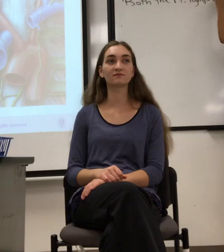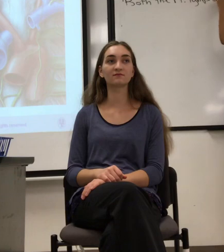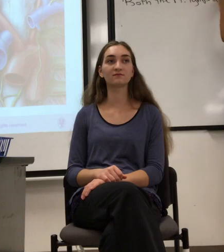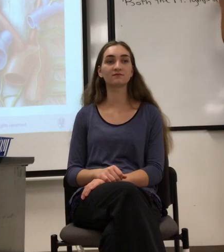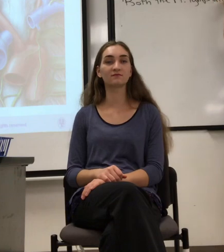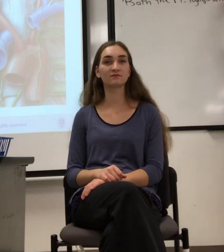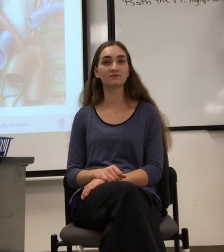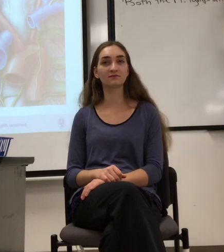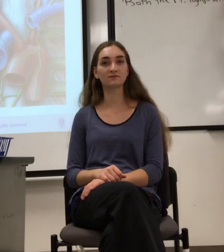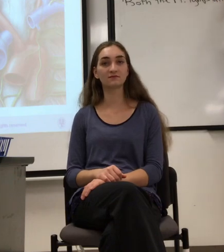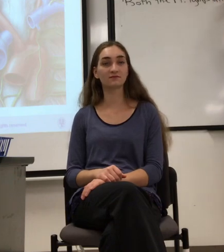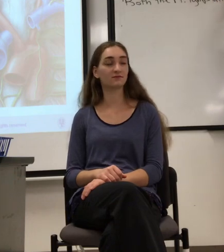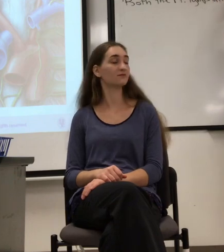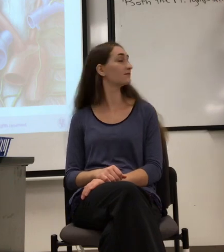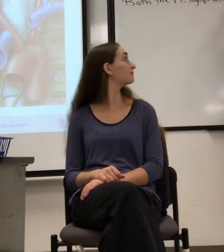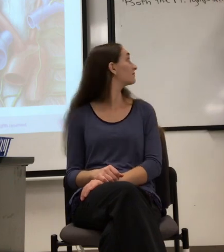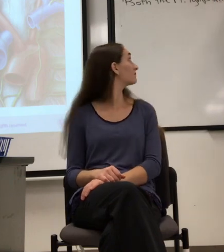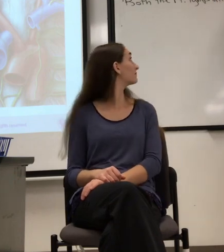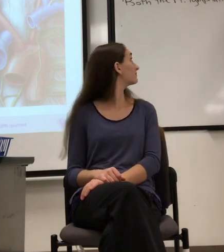lymphatic duct